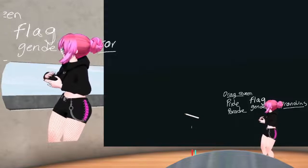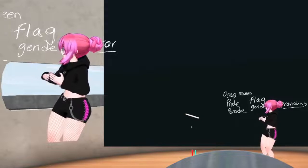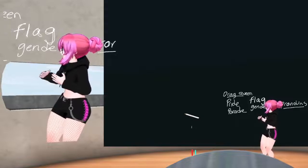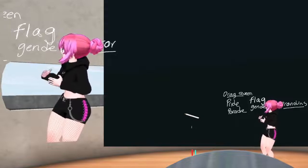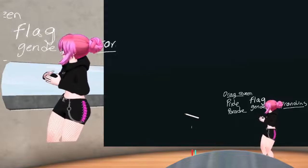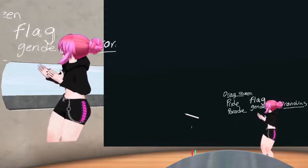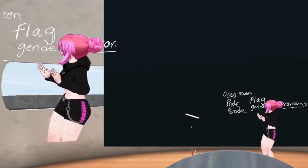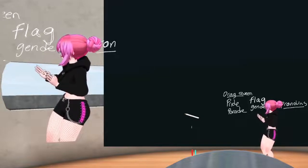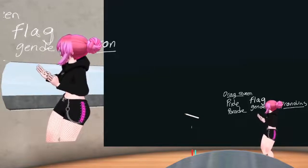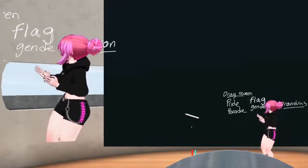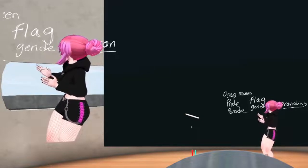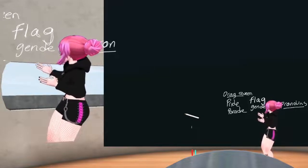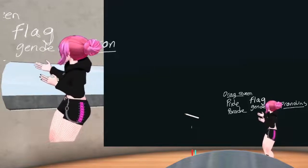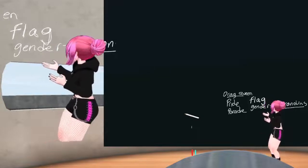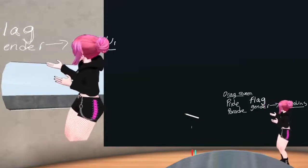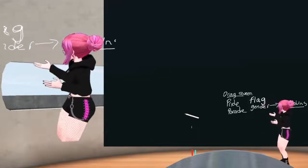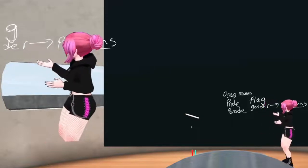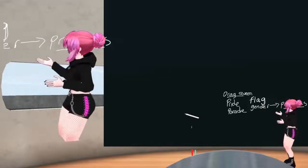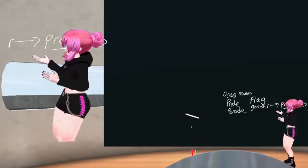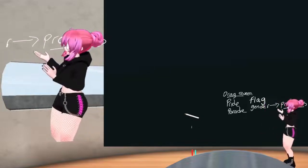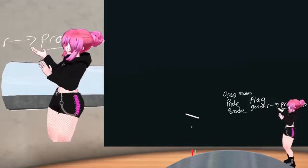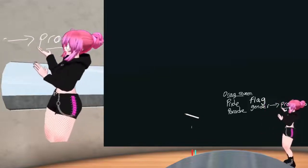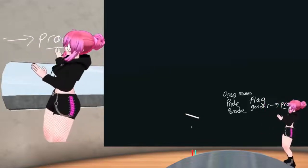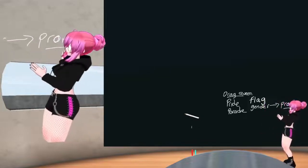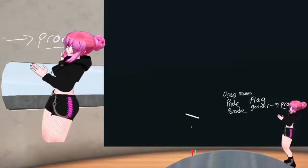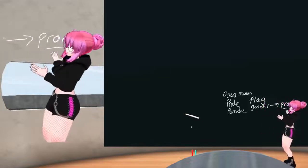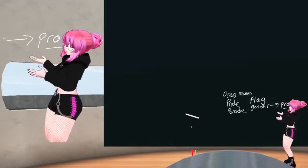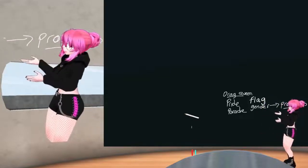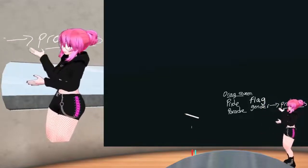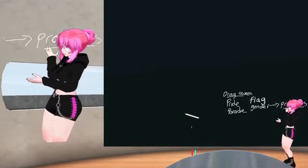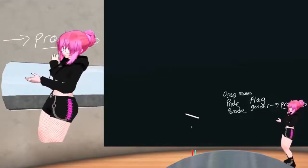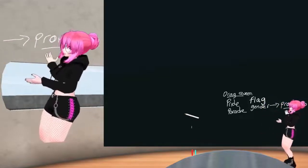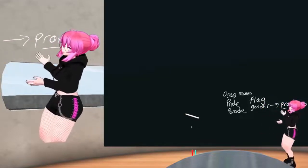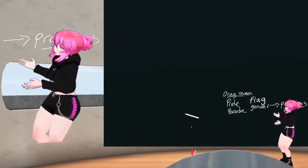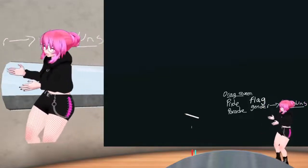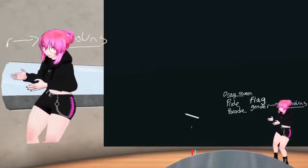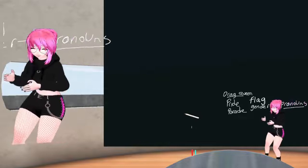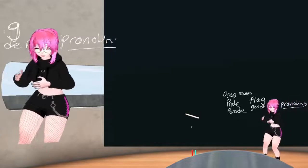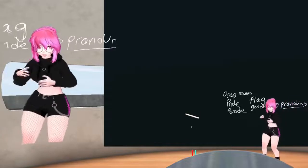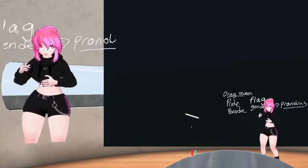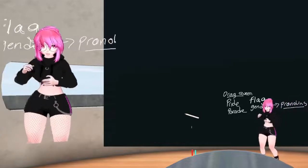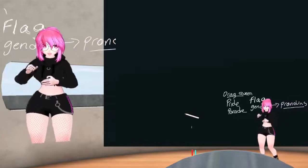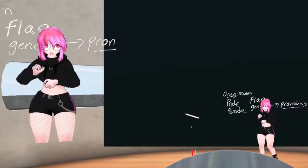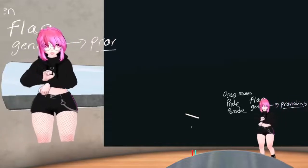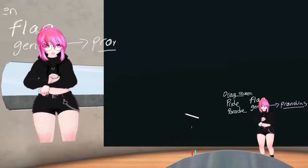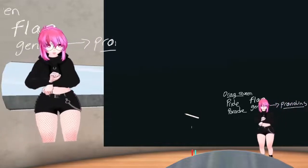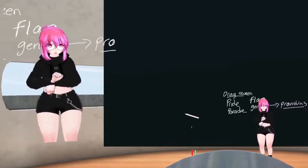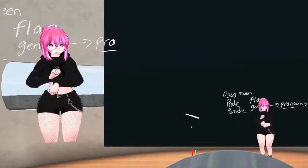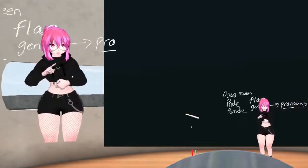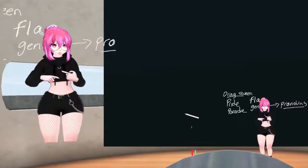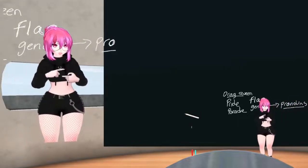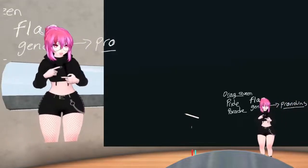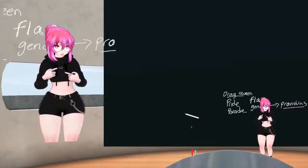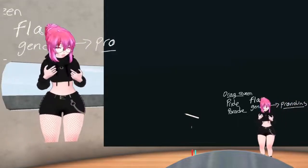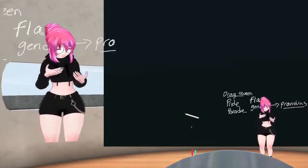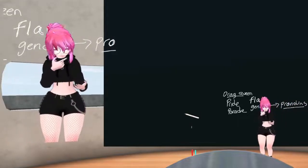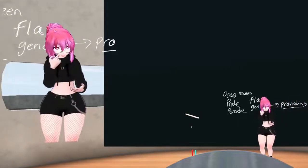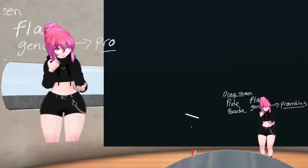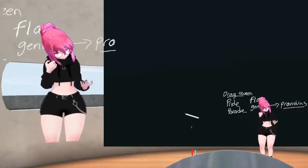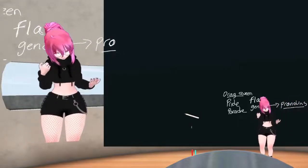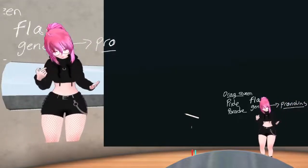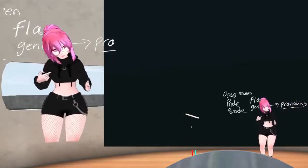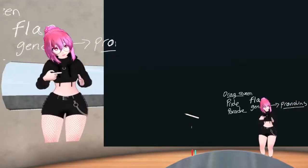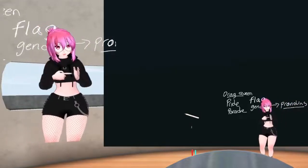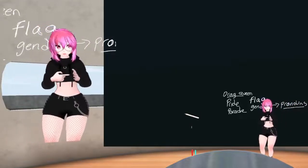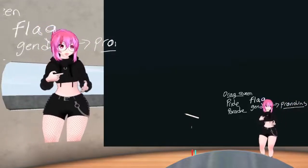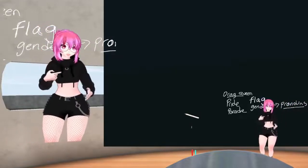to make everyone feel like it's perfect. And that honestly has to do with pronouns and how pronouns work in sign language.